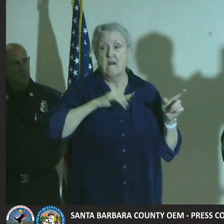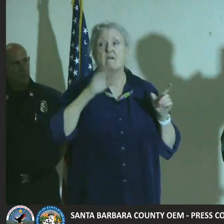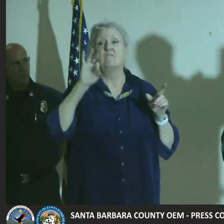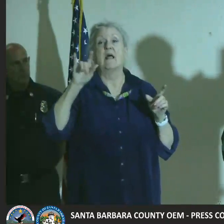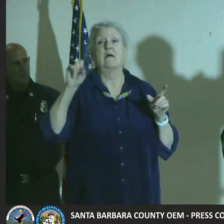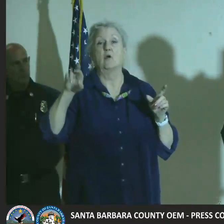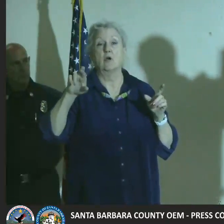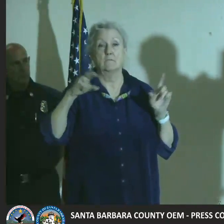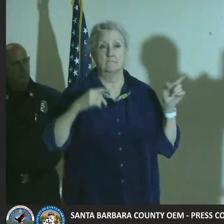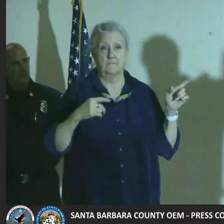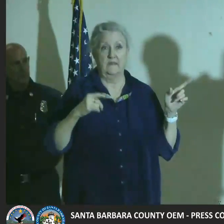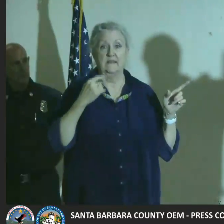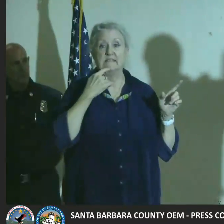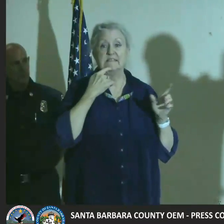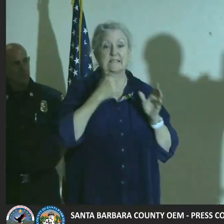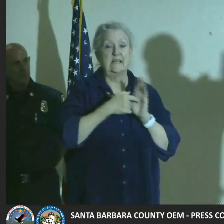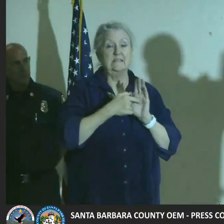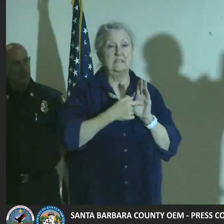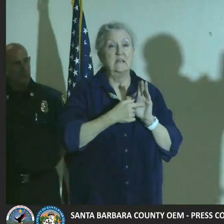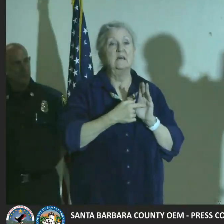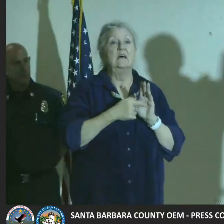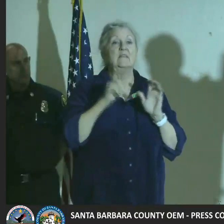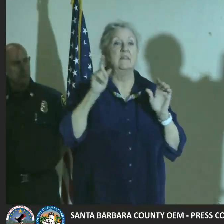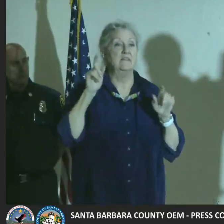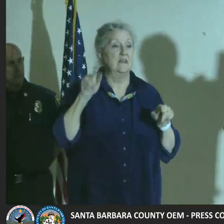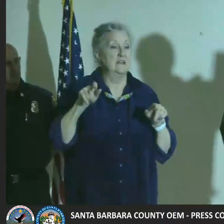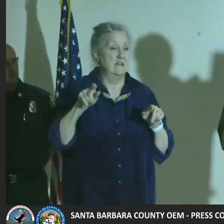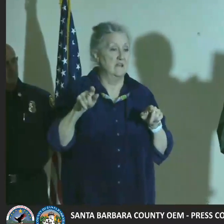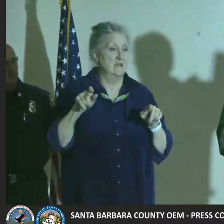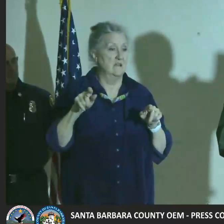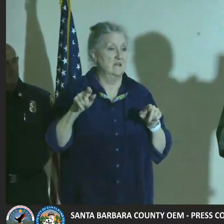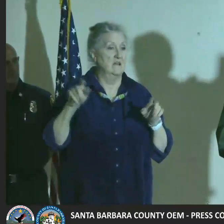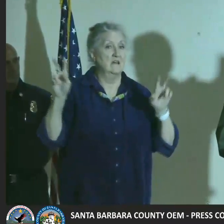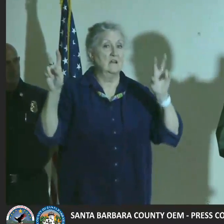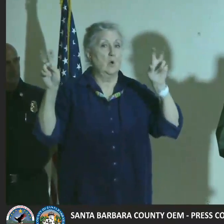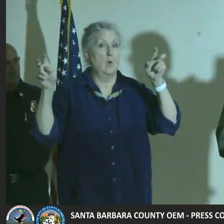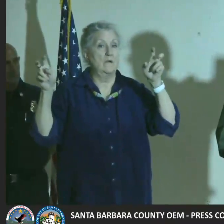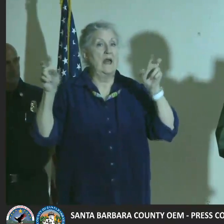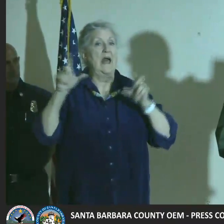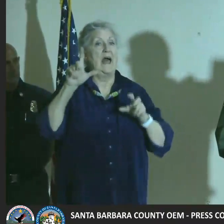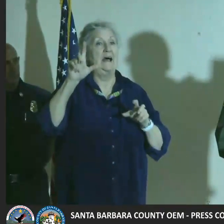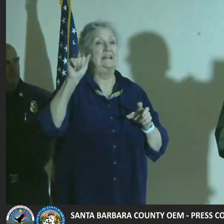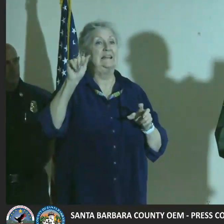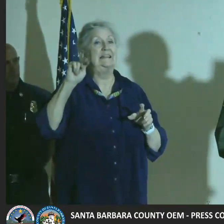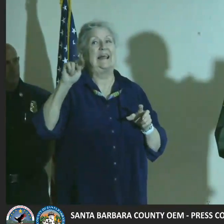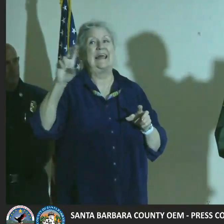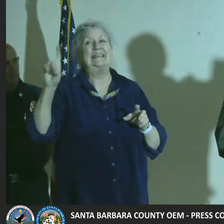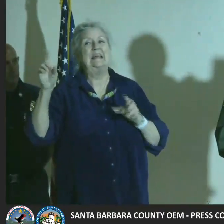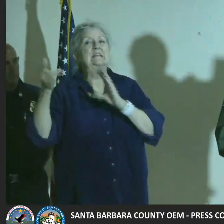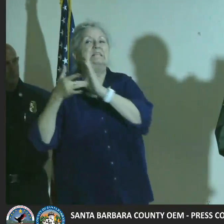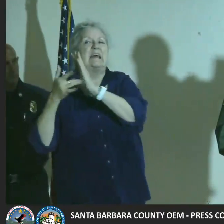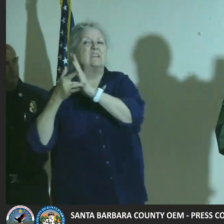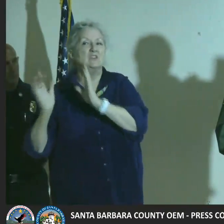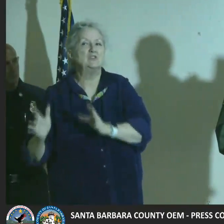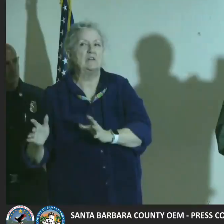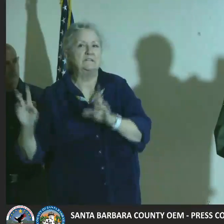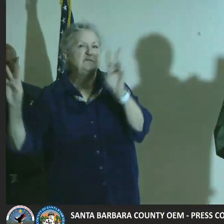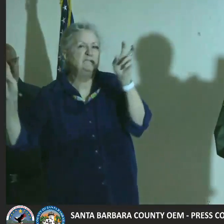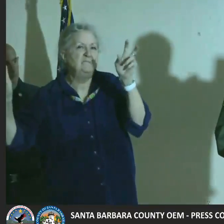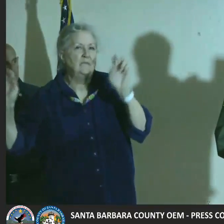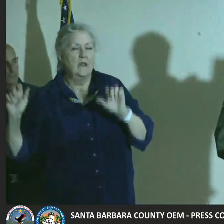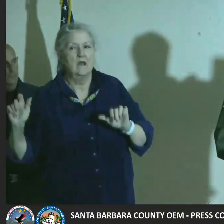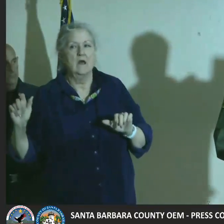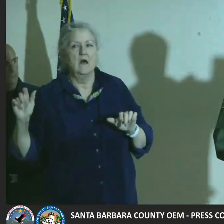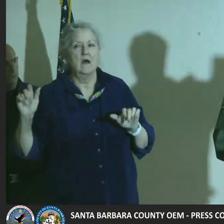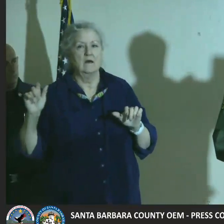flyer that indicates that there would be, quote, land technicians, unquote, that would